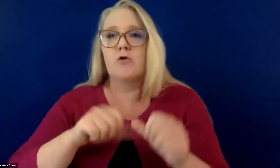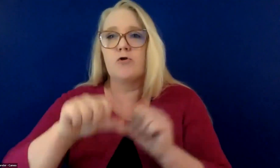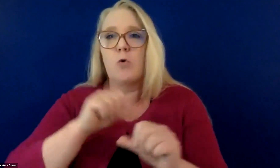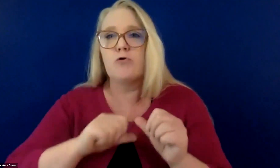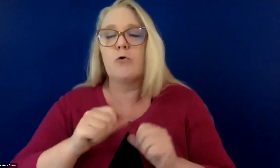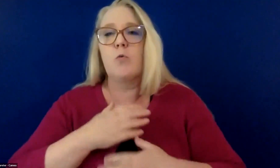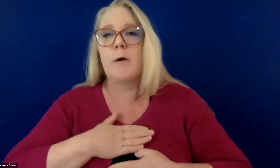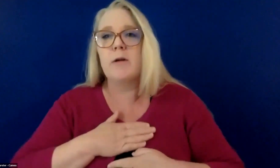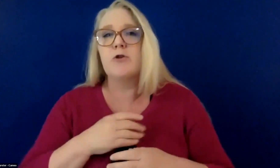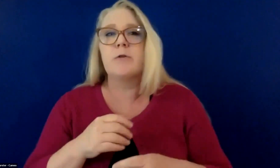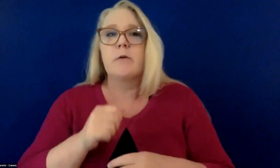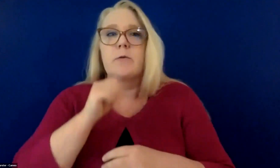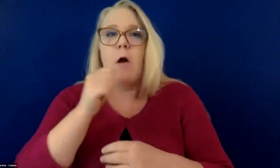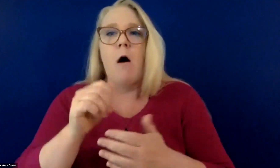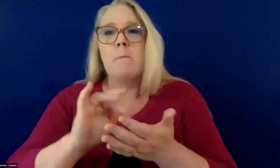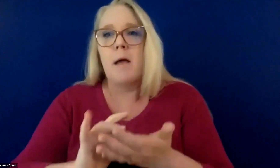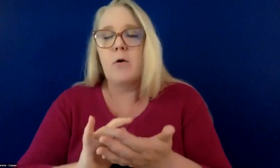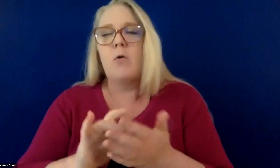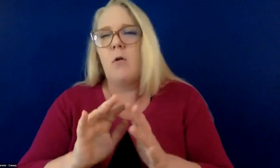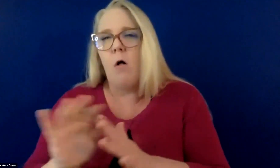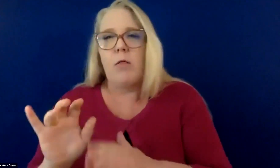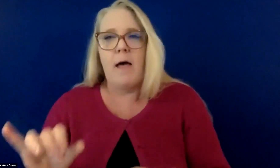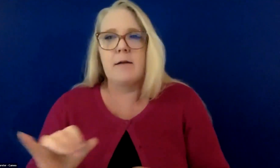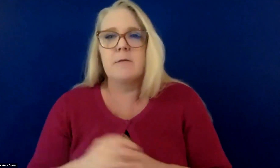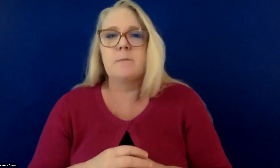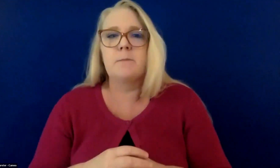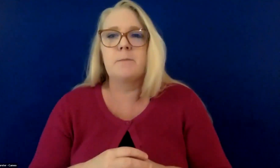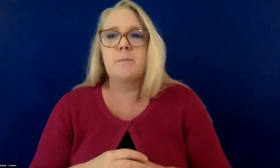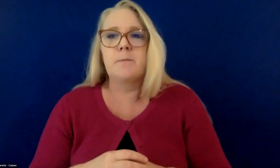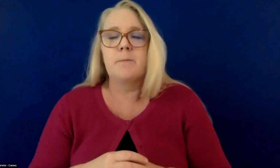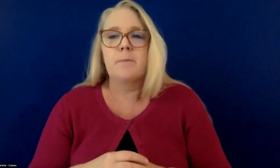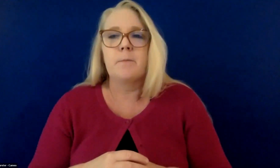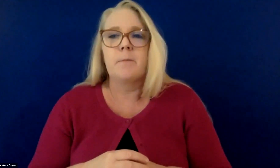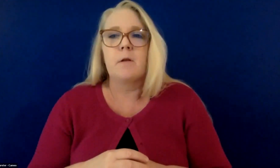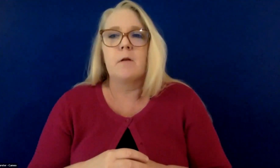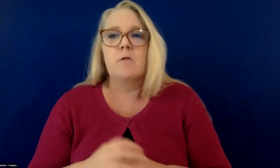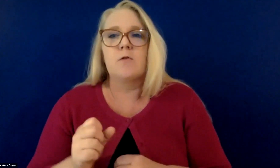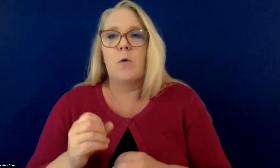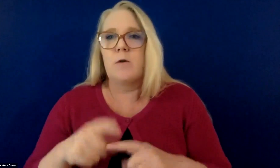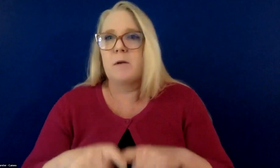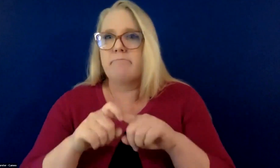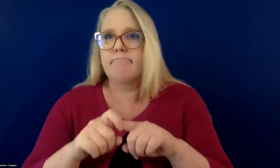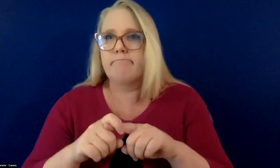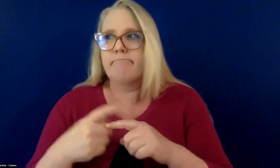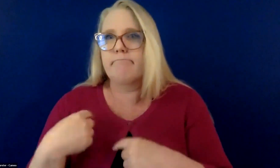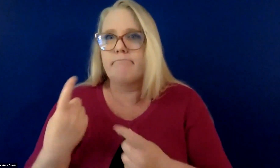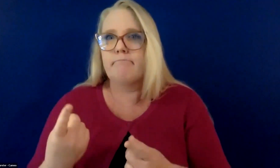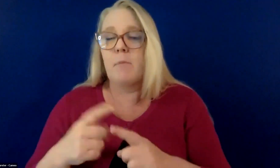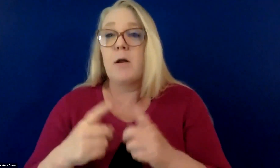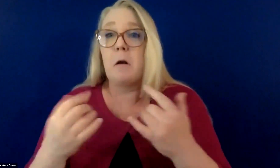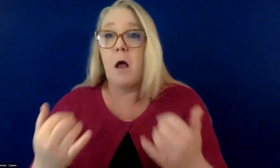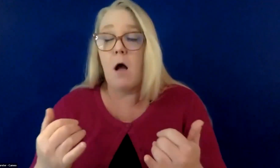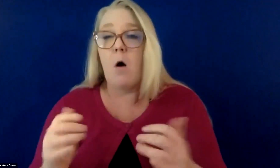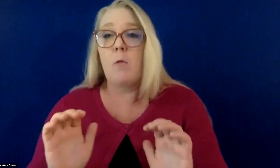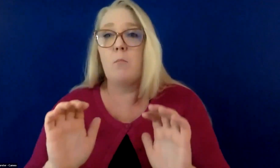non-medical services, and everything else. Having that, large time elapse between those services, and now with the push that we